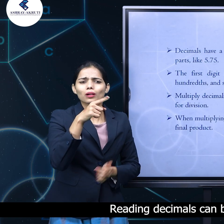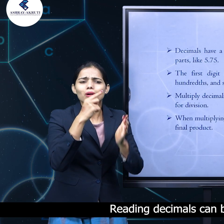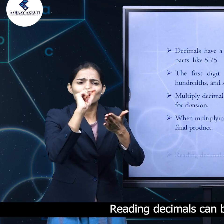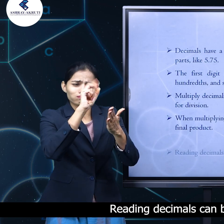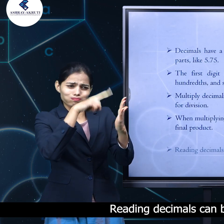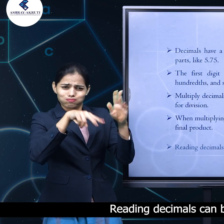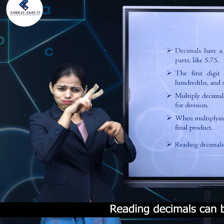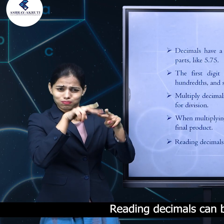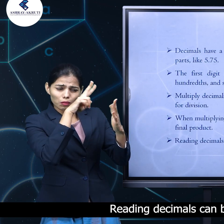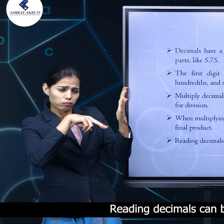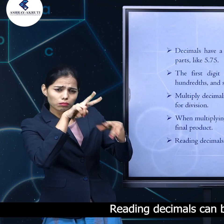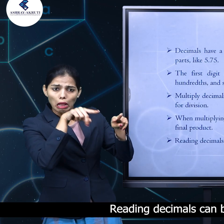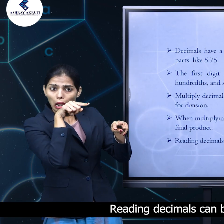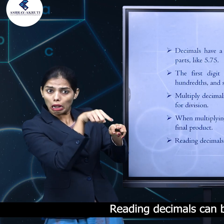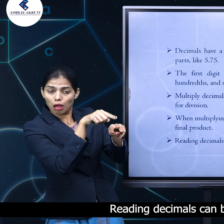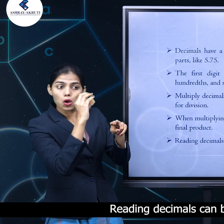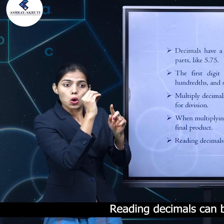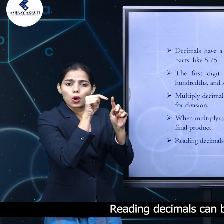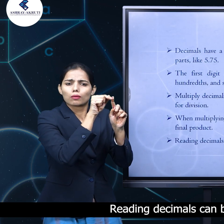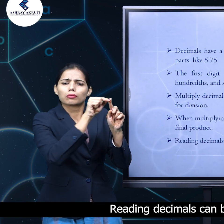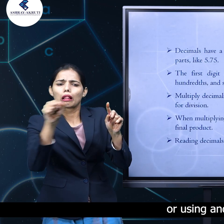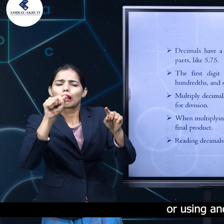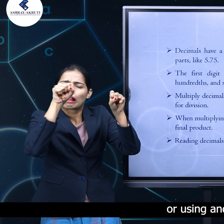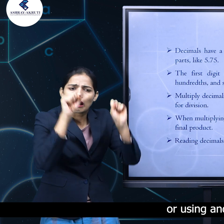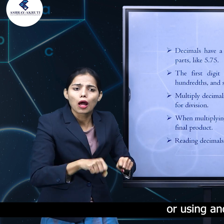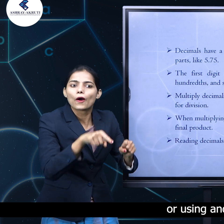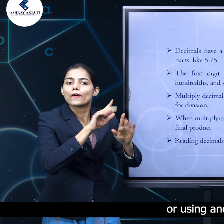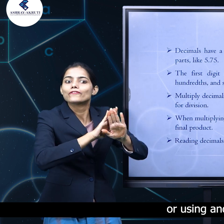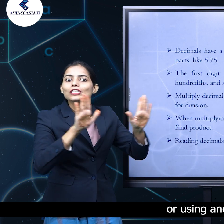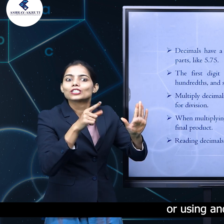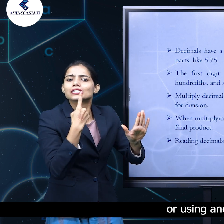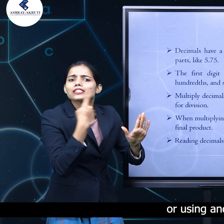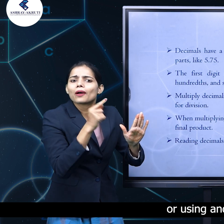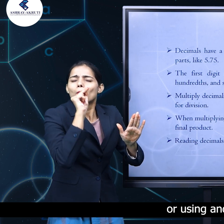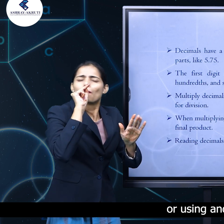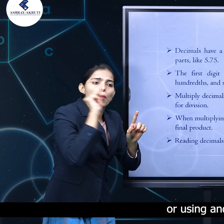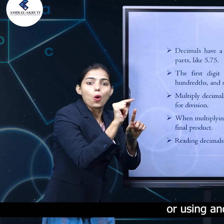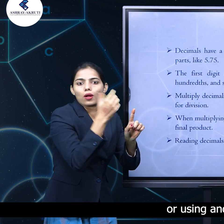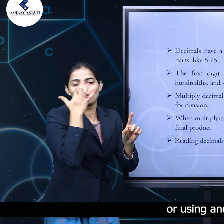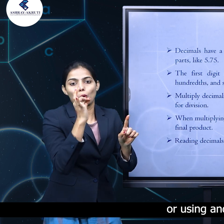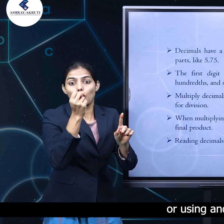Reading decimals can be done by saying point or using and for clarity.